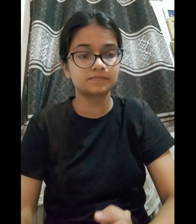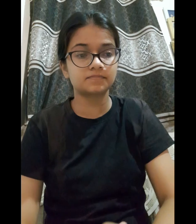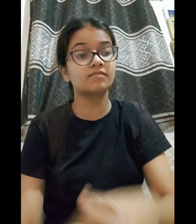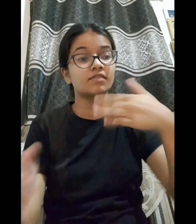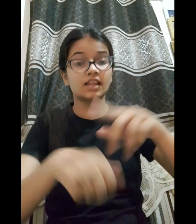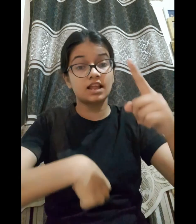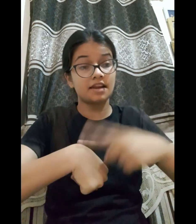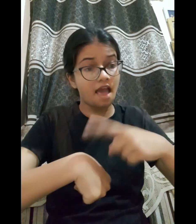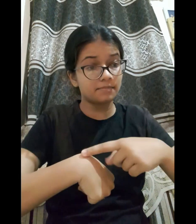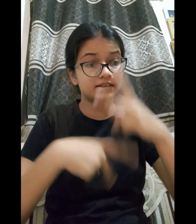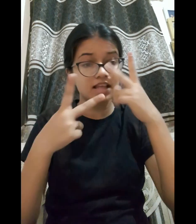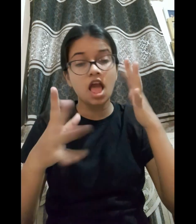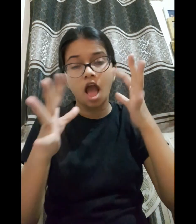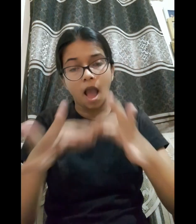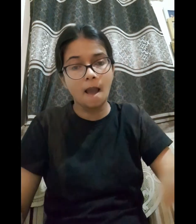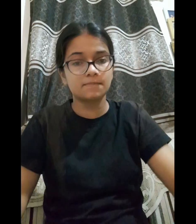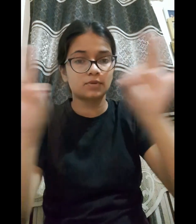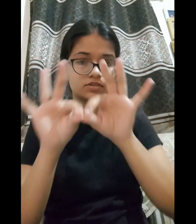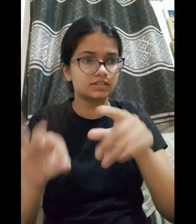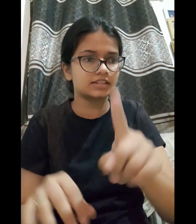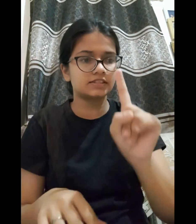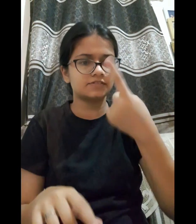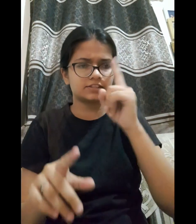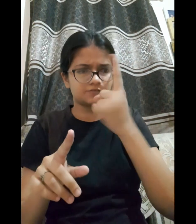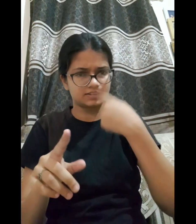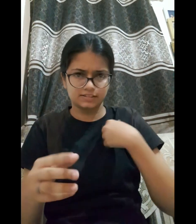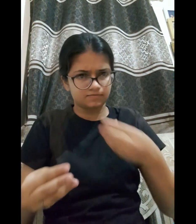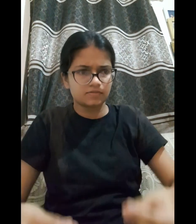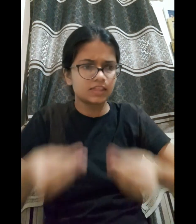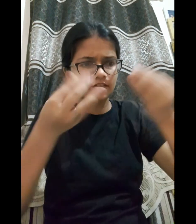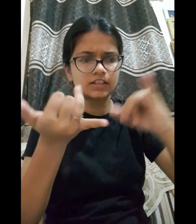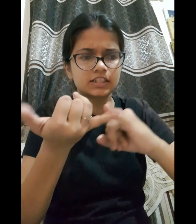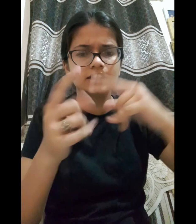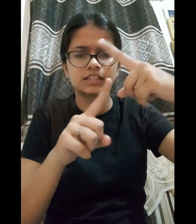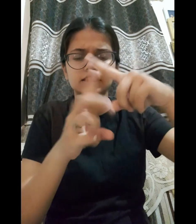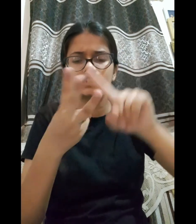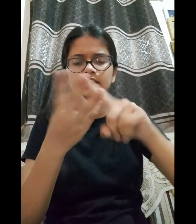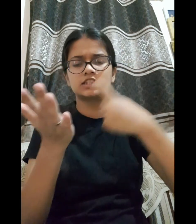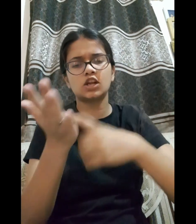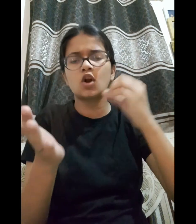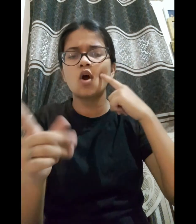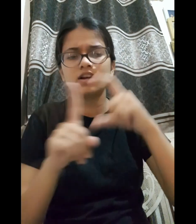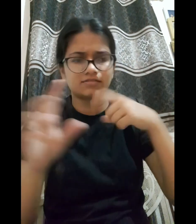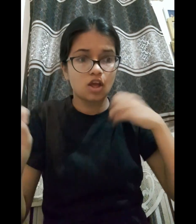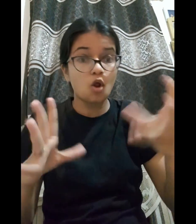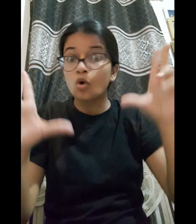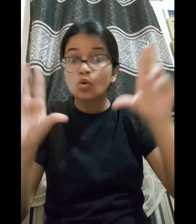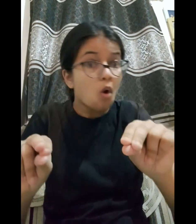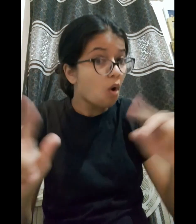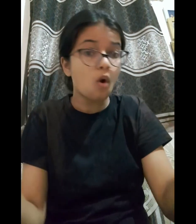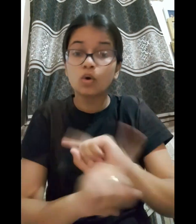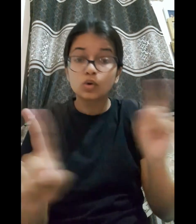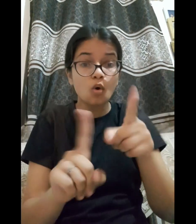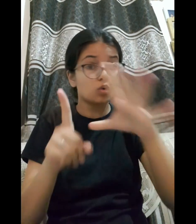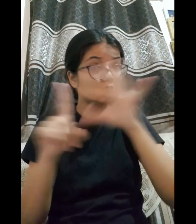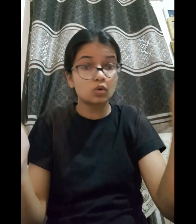timing becomes important. Supposing you give steroids early on, I've seen a lot of patients, sir, we had a symptom, we started steroid. No, don't do that.